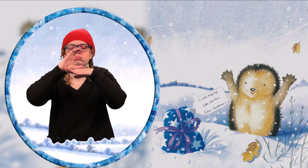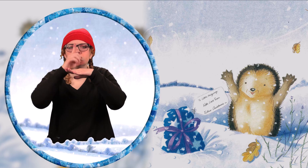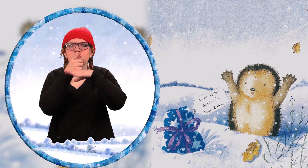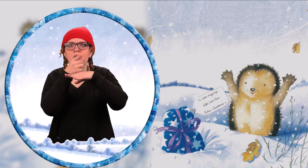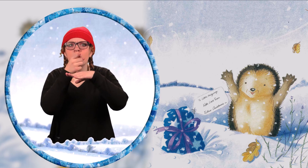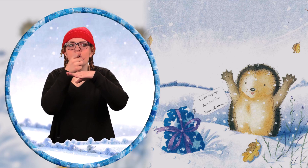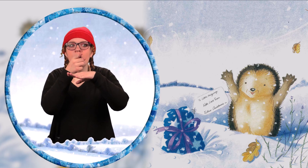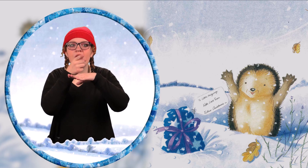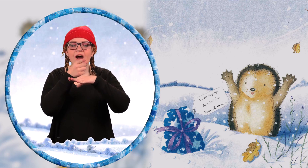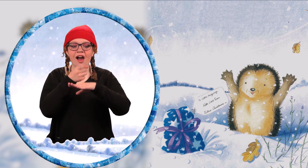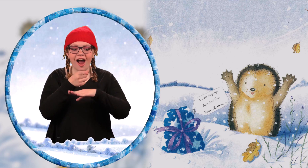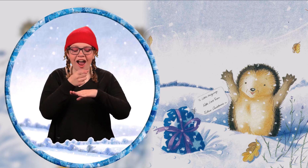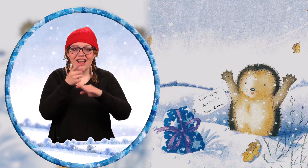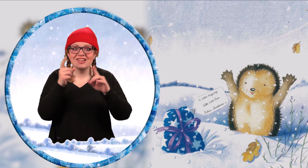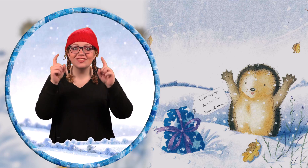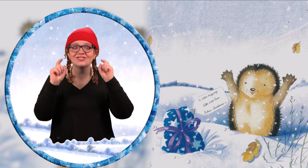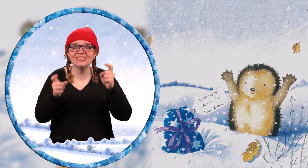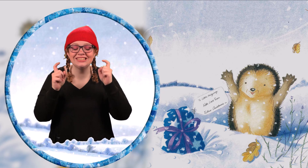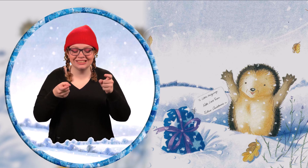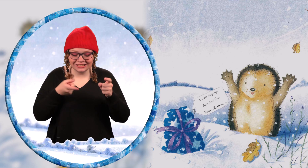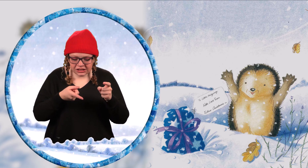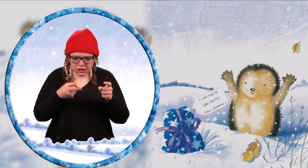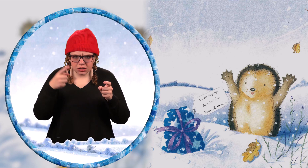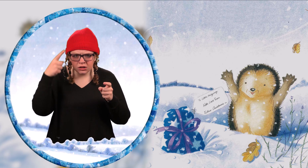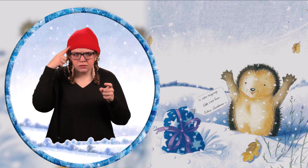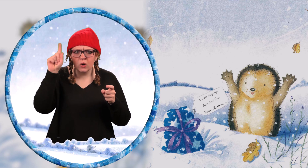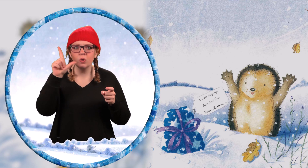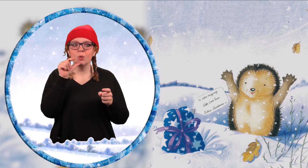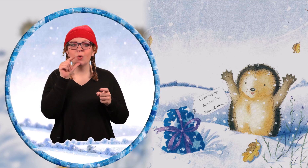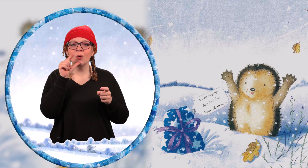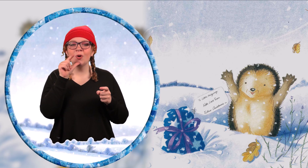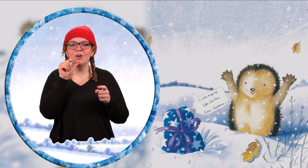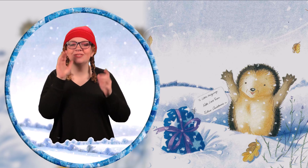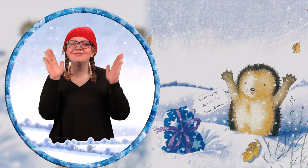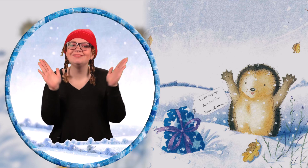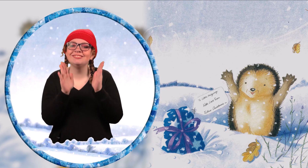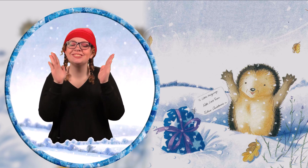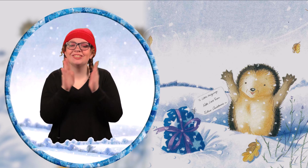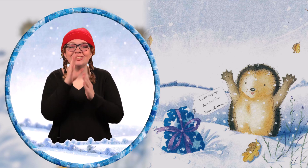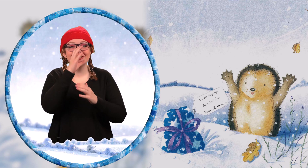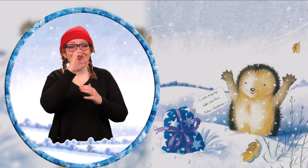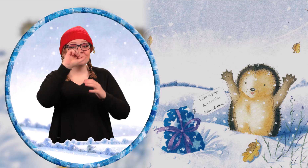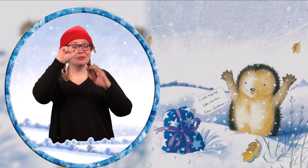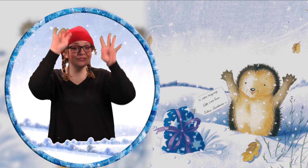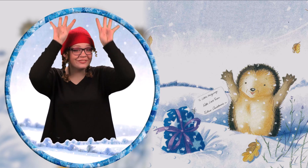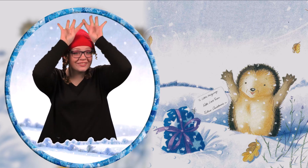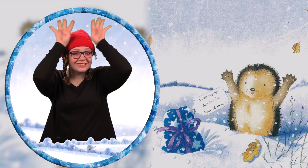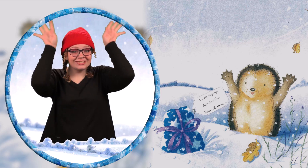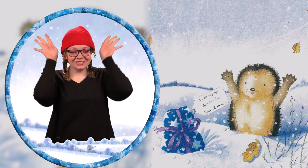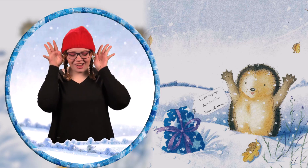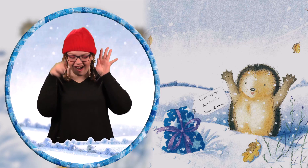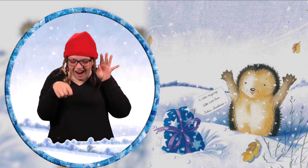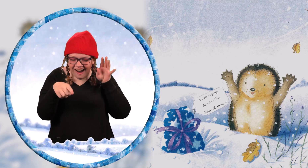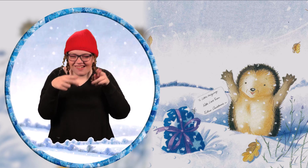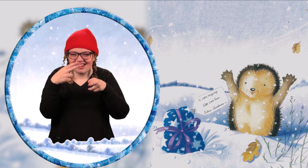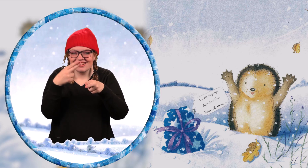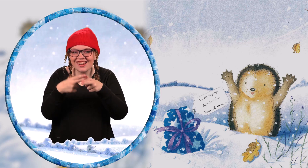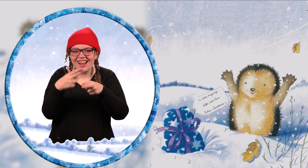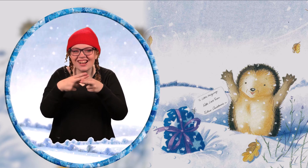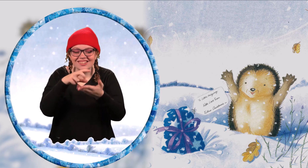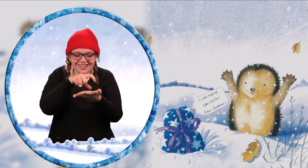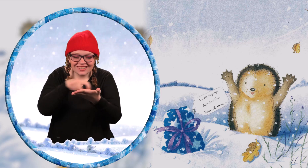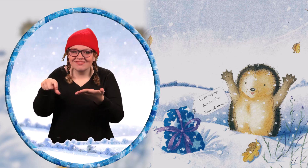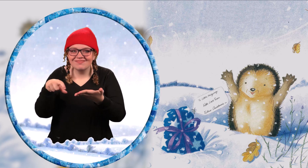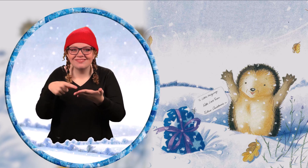Thud. It landed right in front of his nose. It was a present, and it had